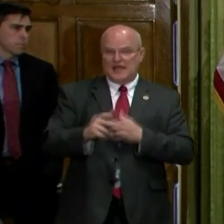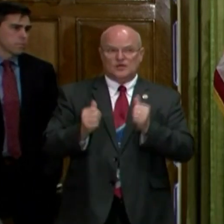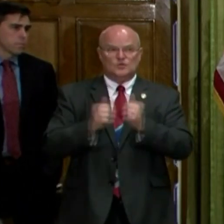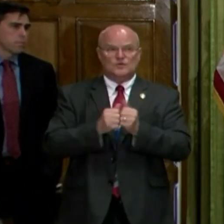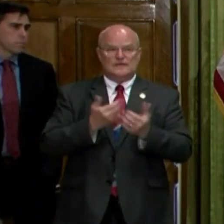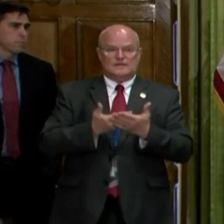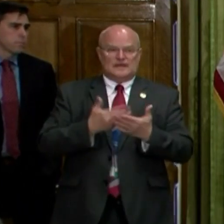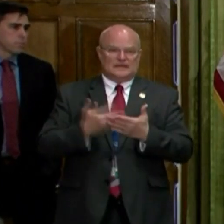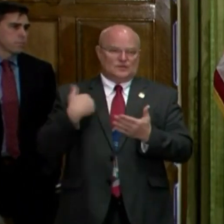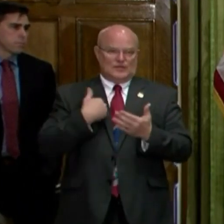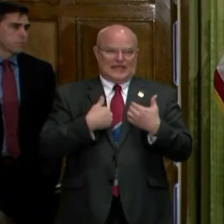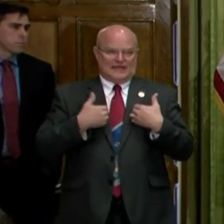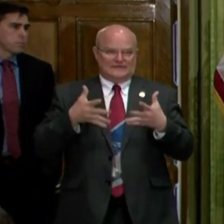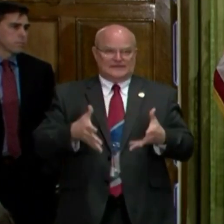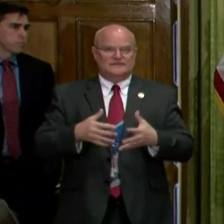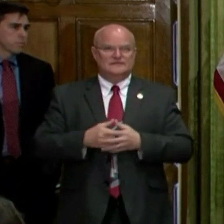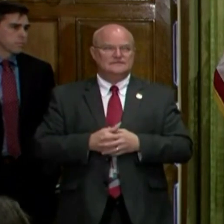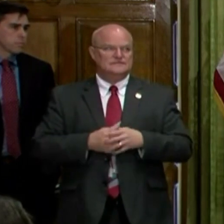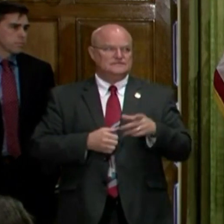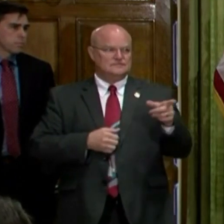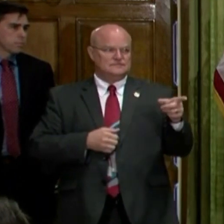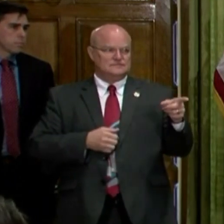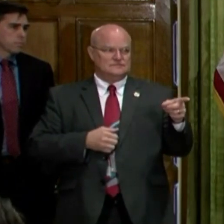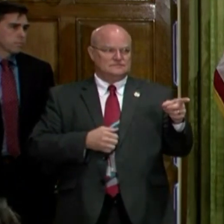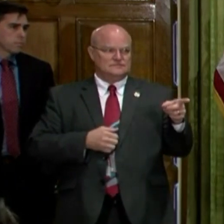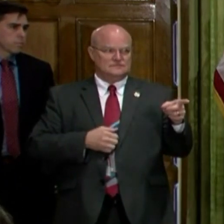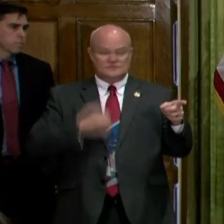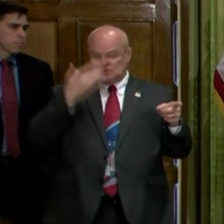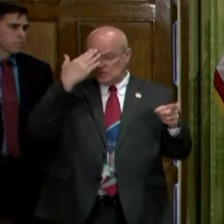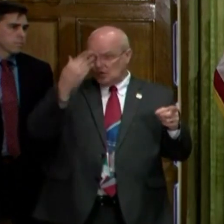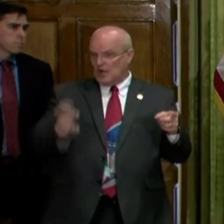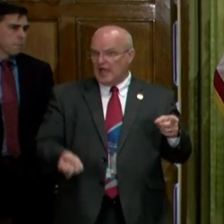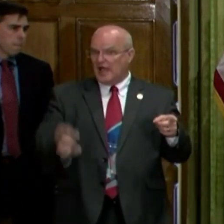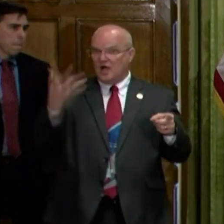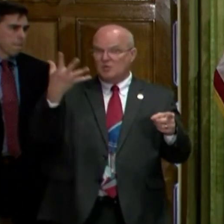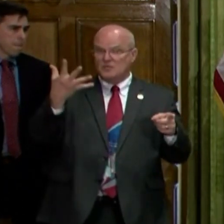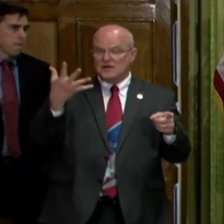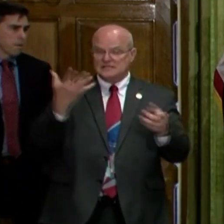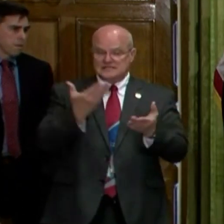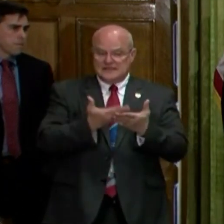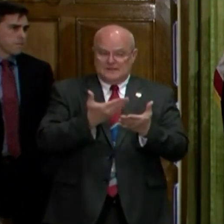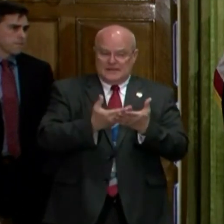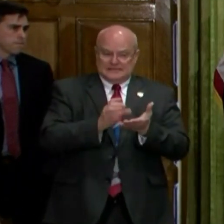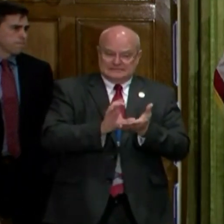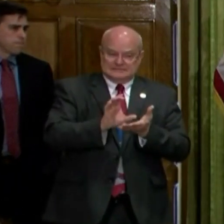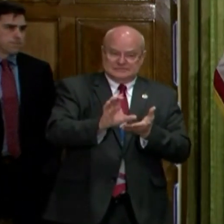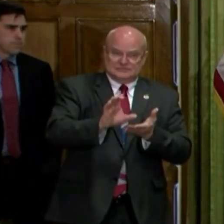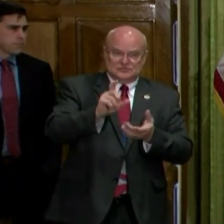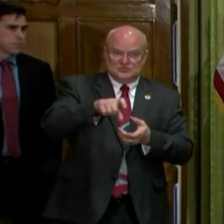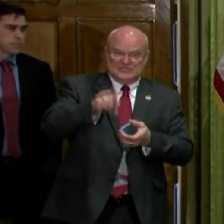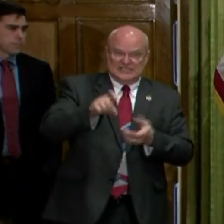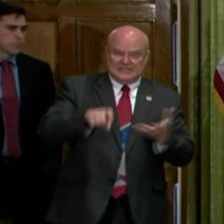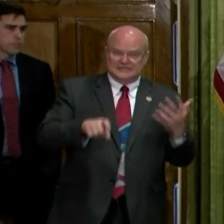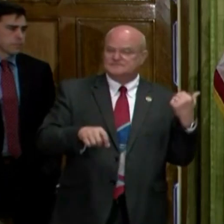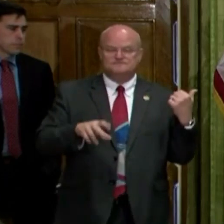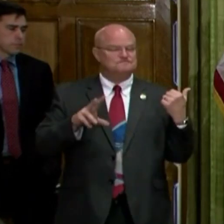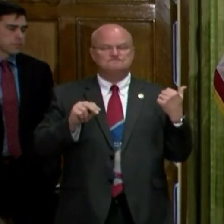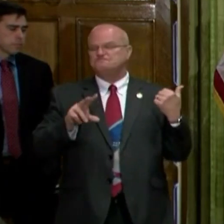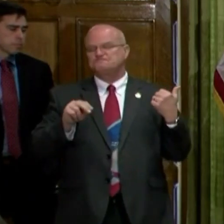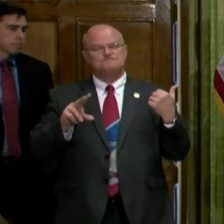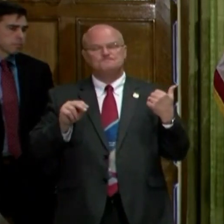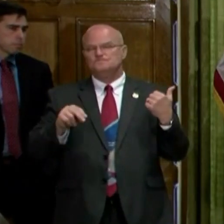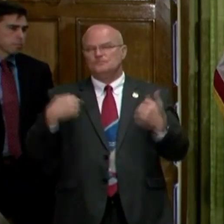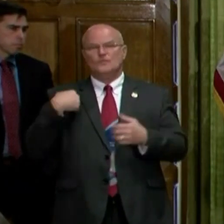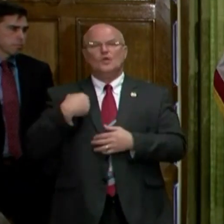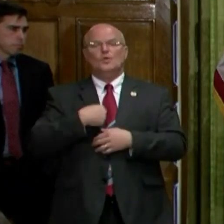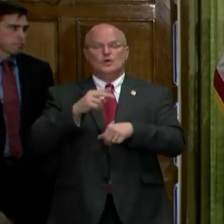the surplus that we have. So you don't know exactly how much of the unallocated surplus you're going to need? No, we would, we're